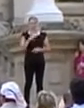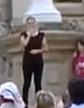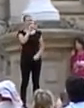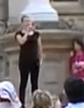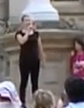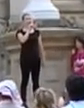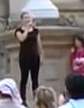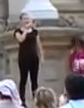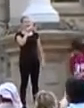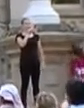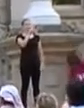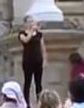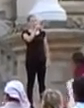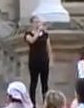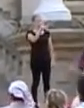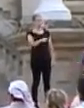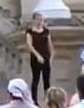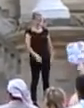Eve Ensler.